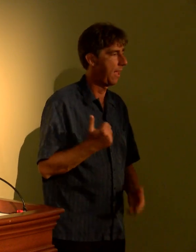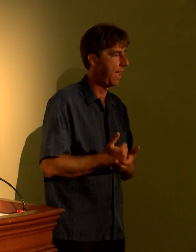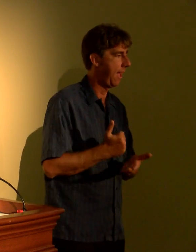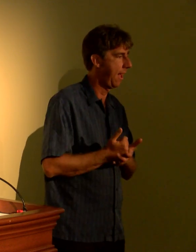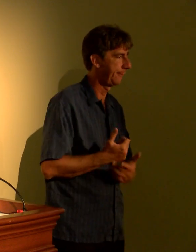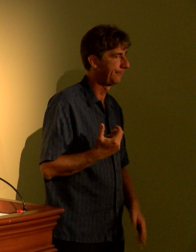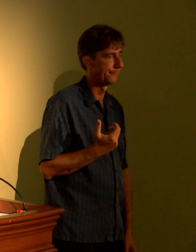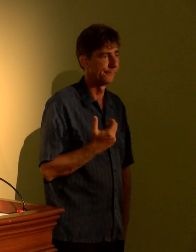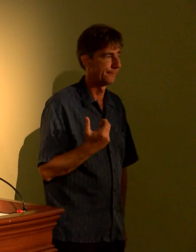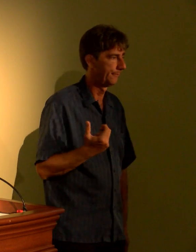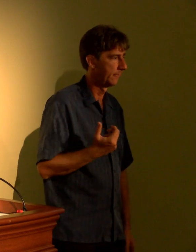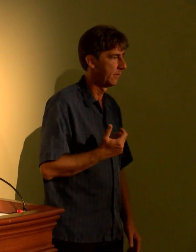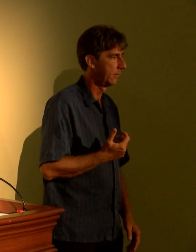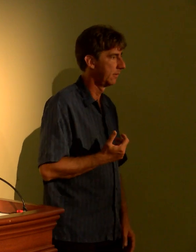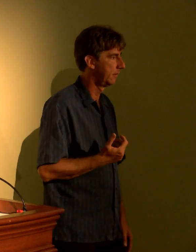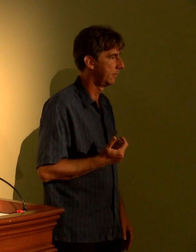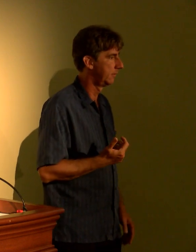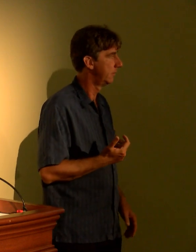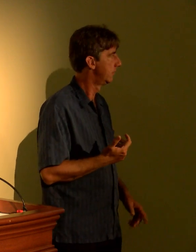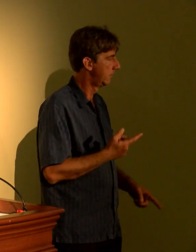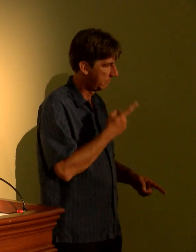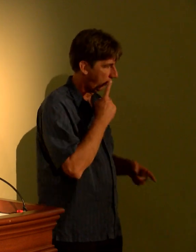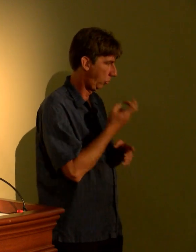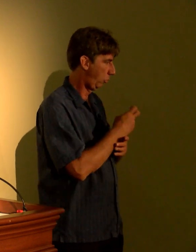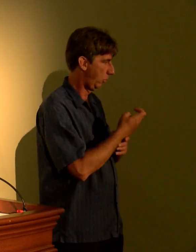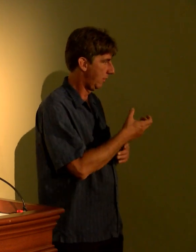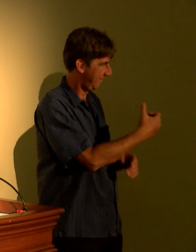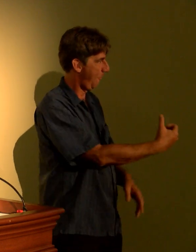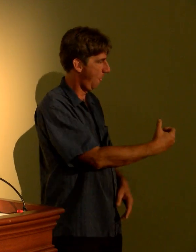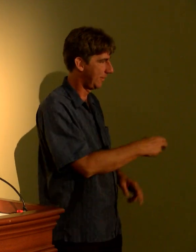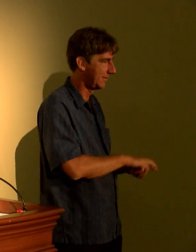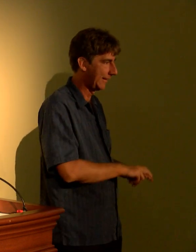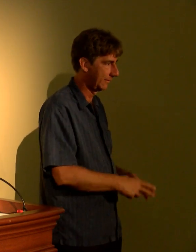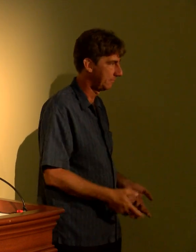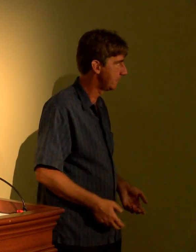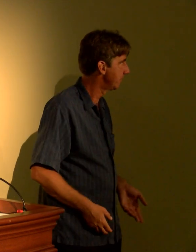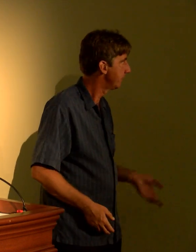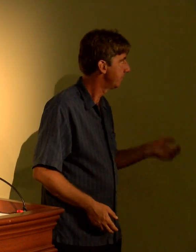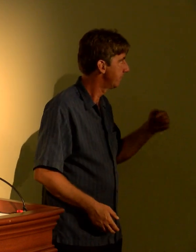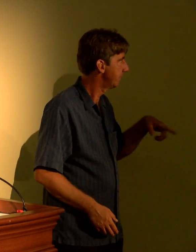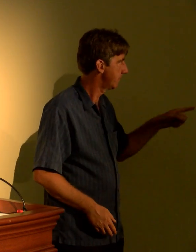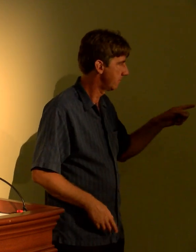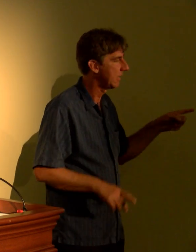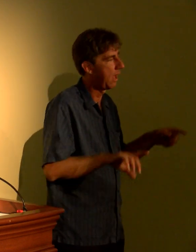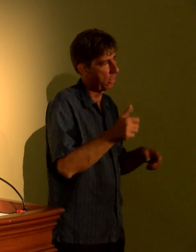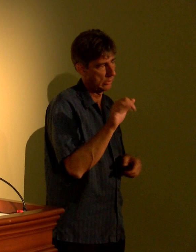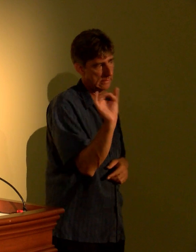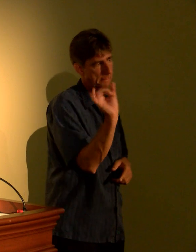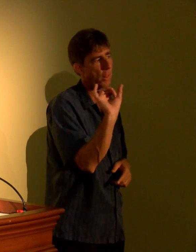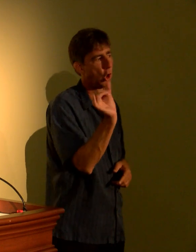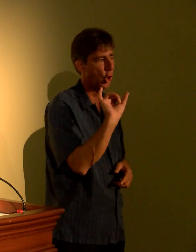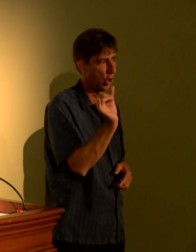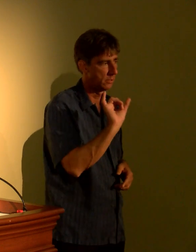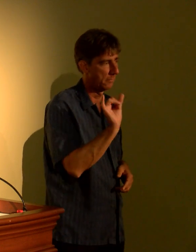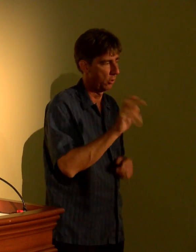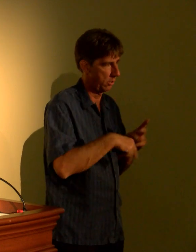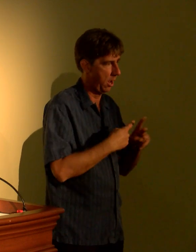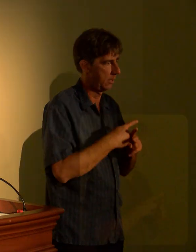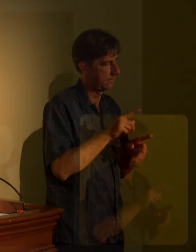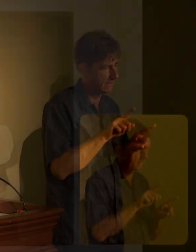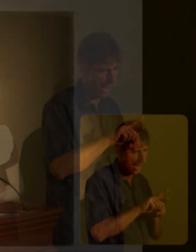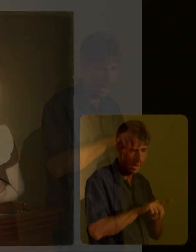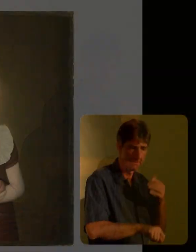her through the portrait sitting. Mary Coffin is similar to a number of other portraits of the same